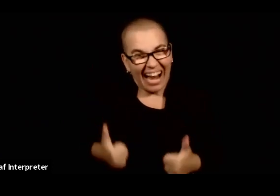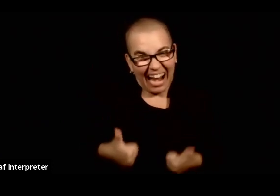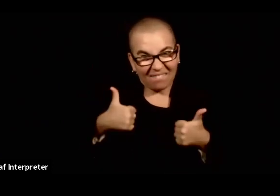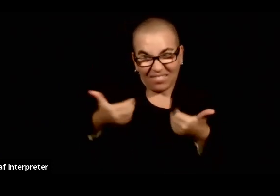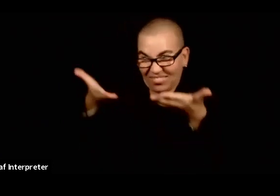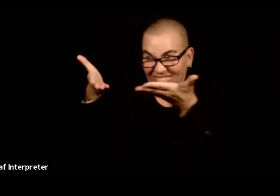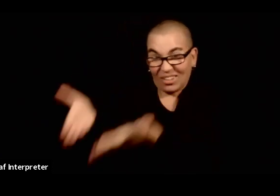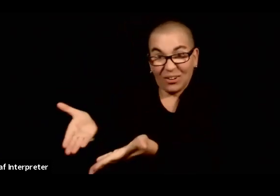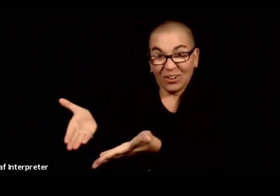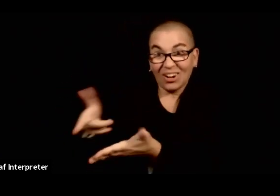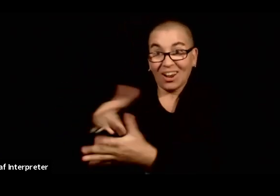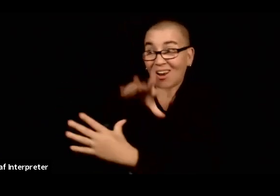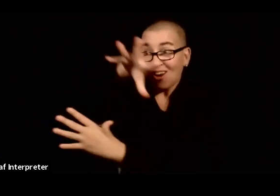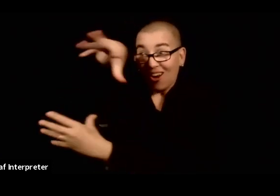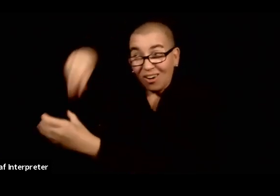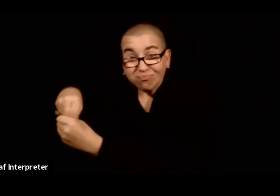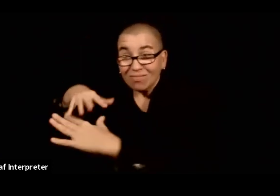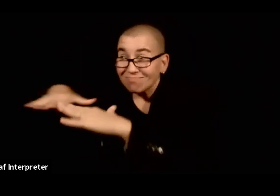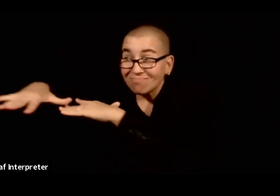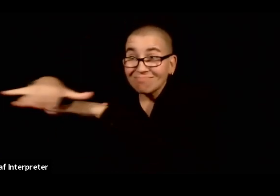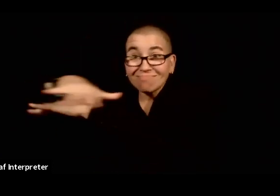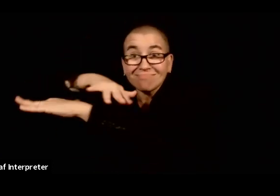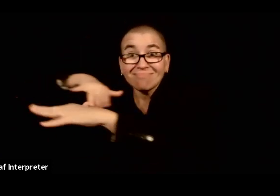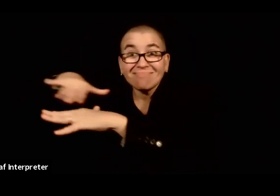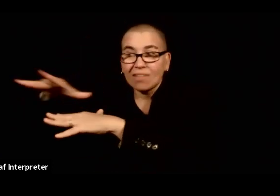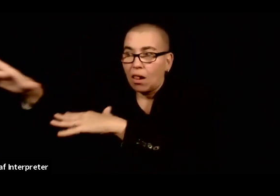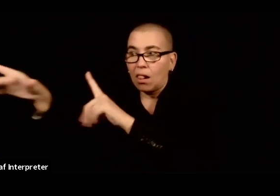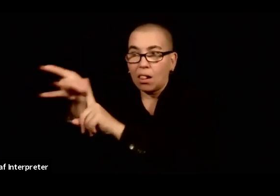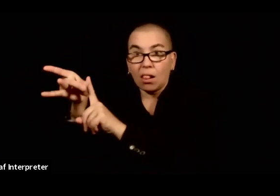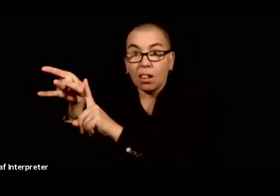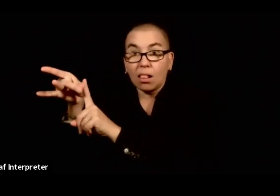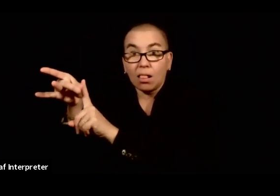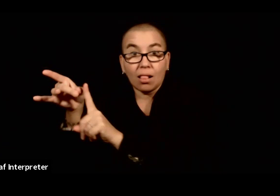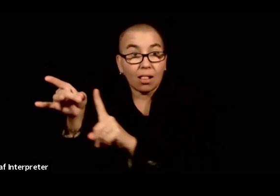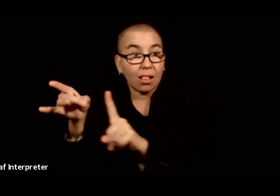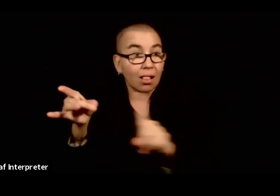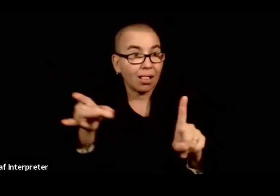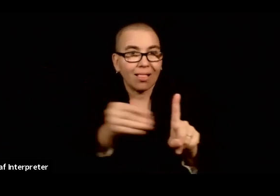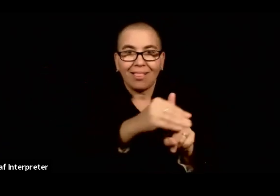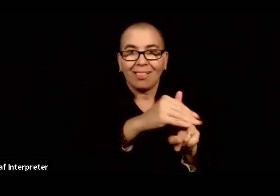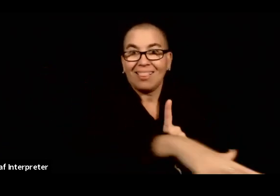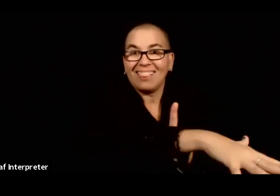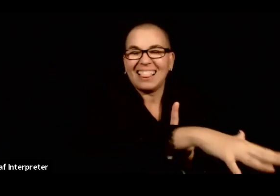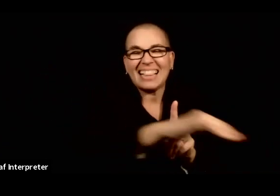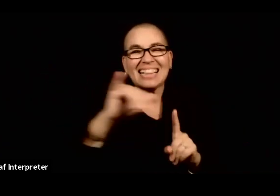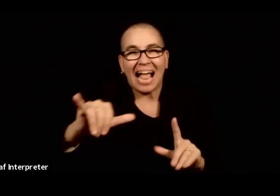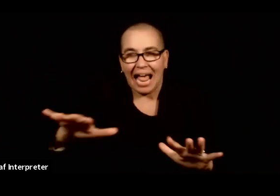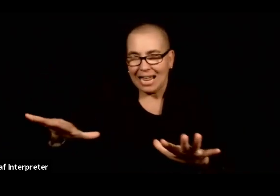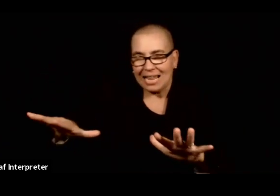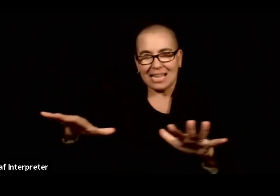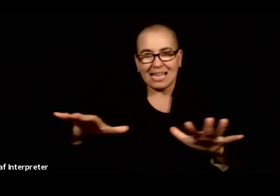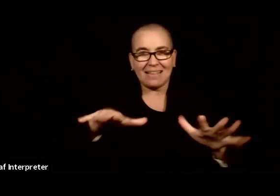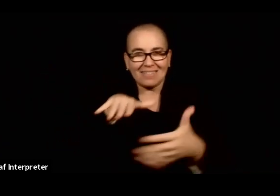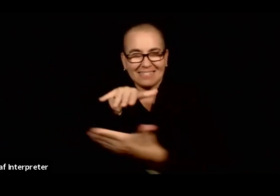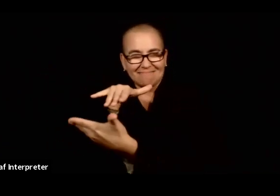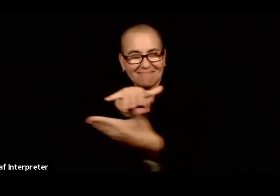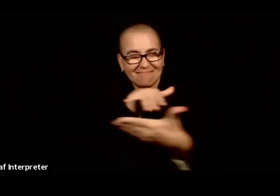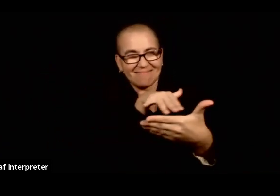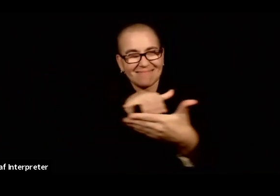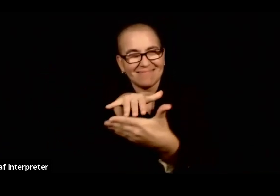mentioned, one of the risk factors includes case numbers in the community or in the county, which we've aligned for